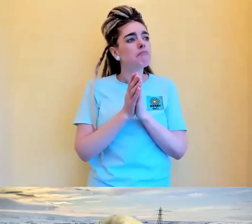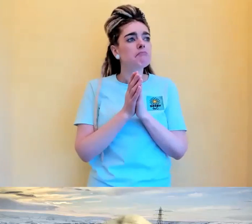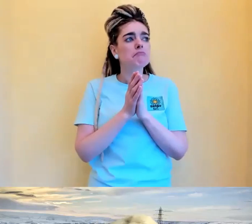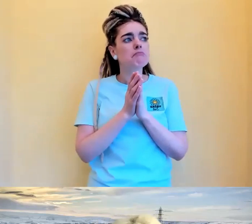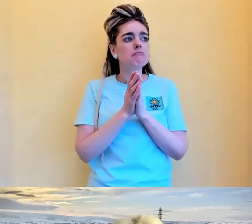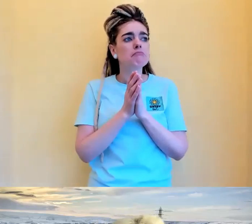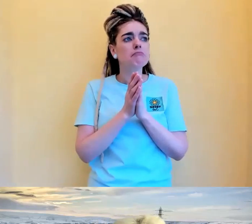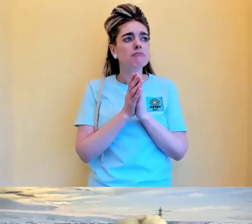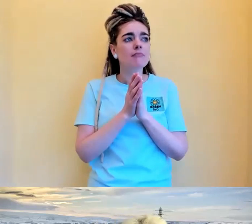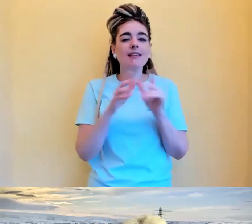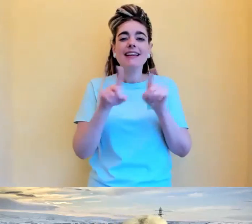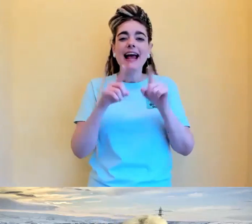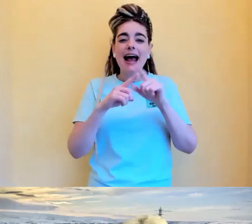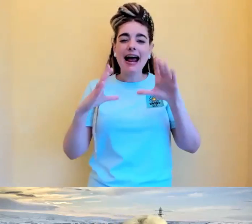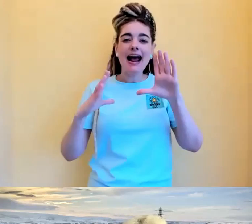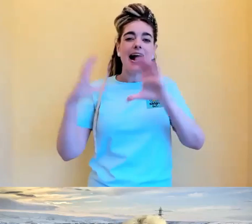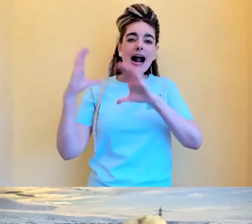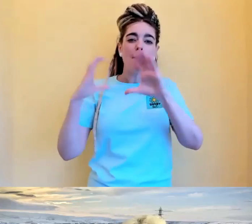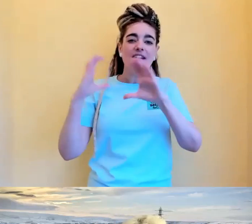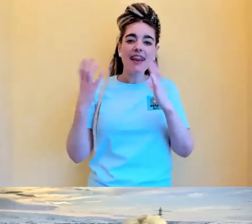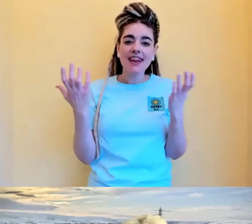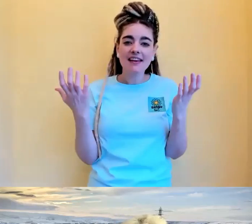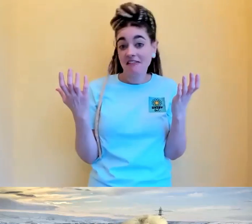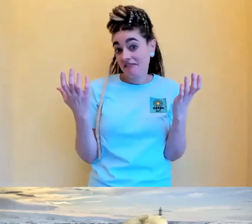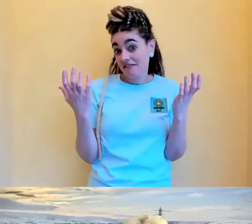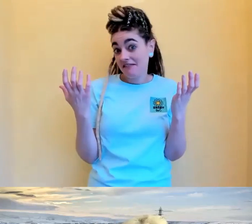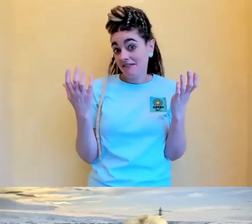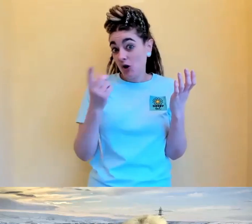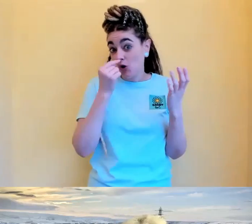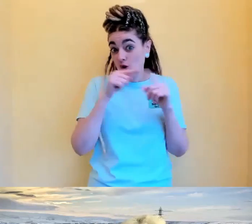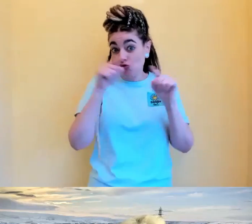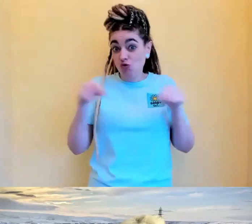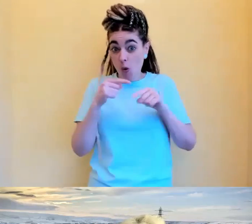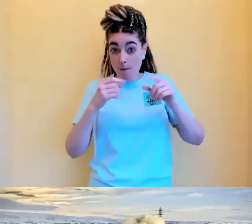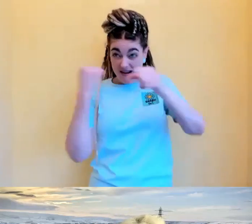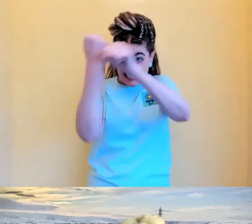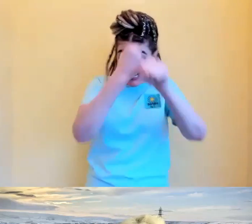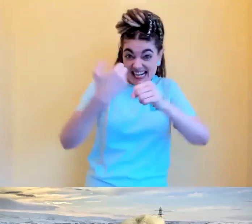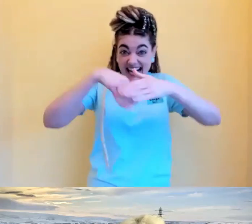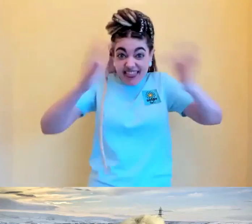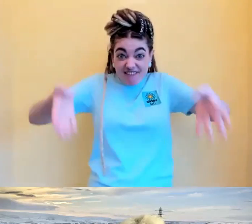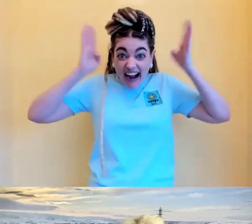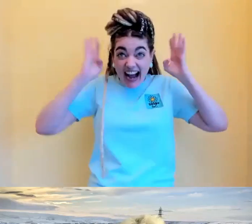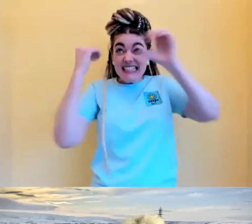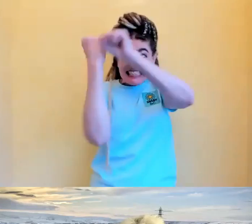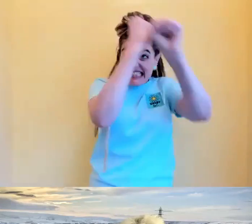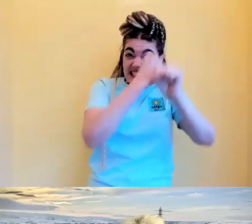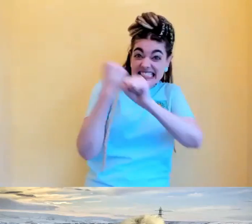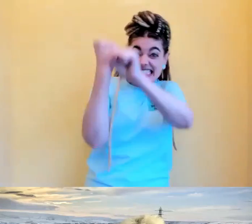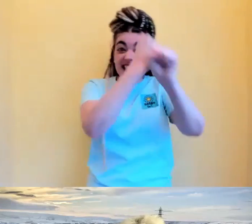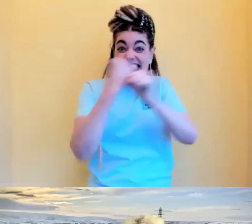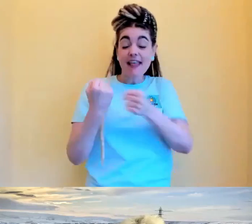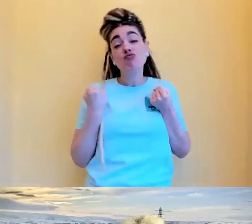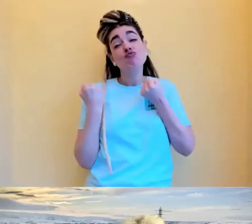what they call like a camper van that you could put that in and then just drive it around the country and park it outside buildings and say, come